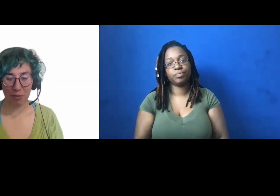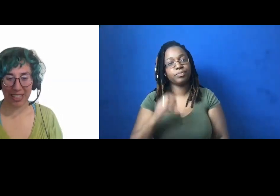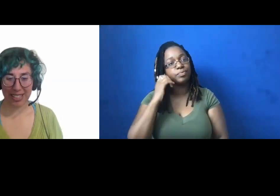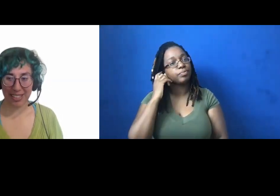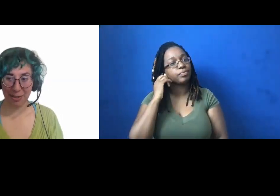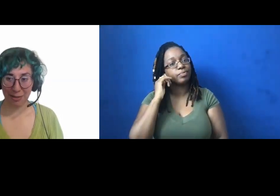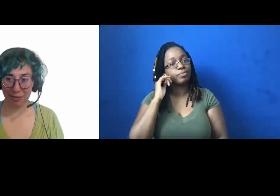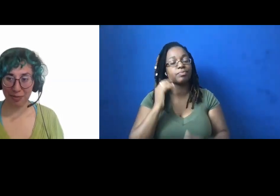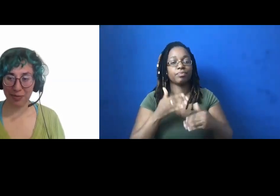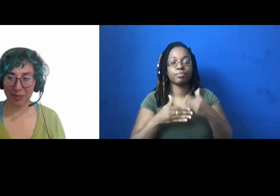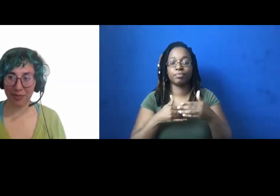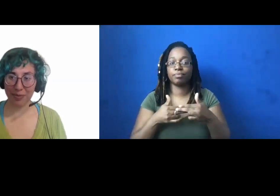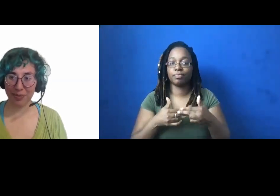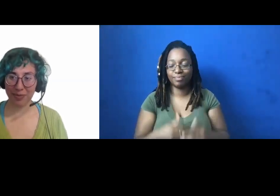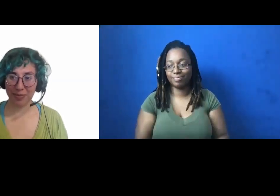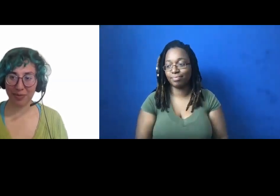Next slide, please.